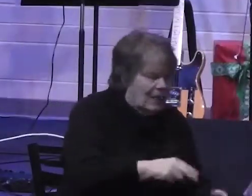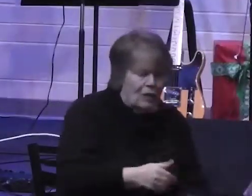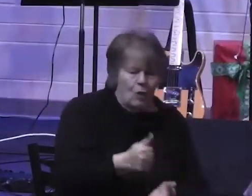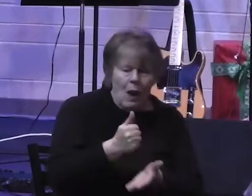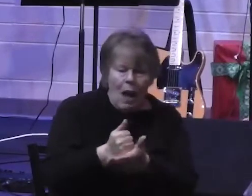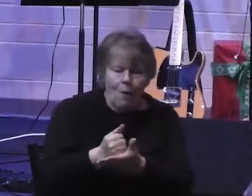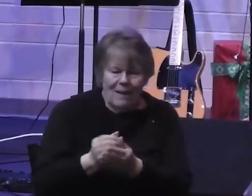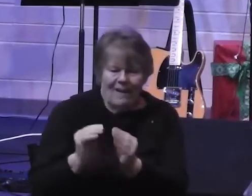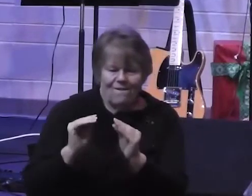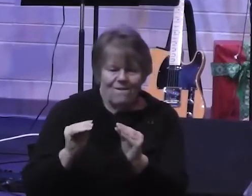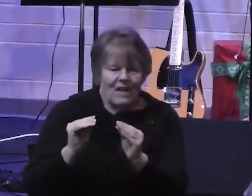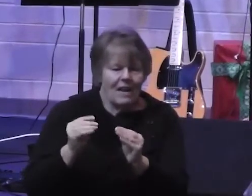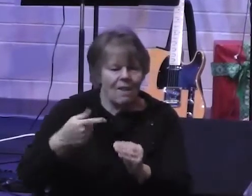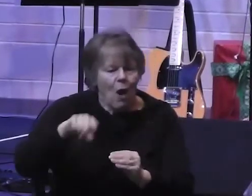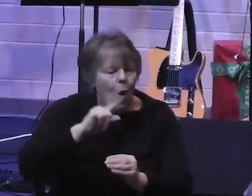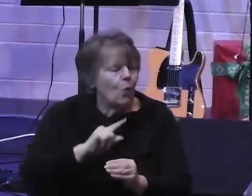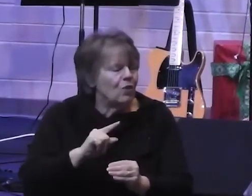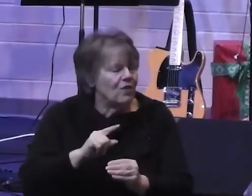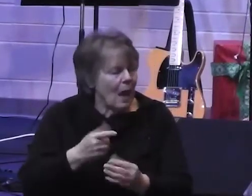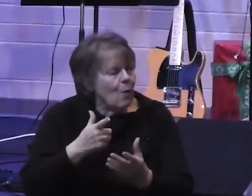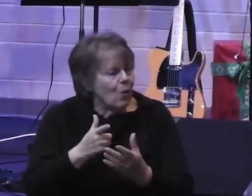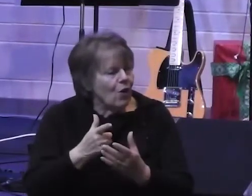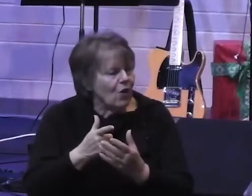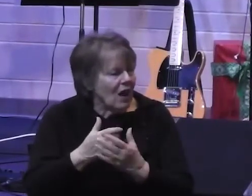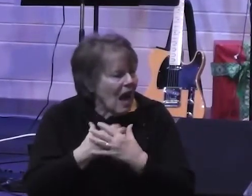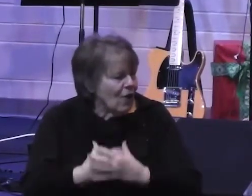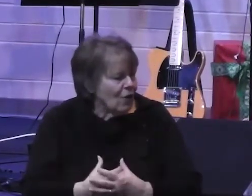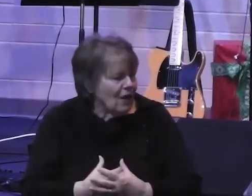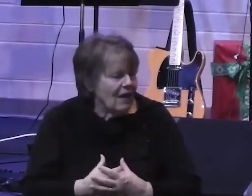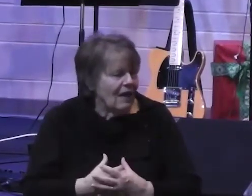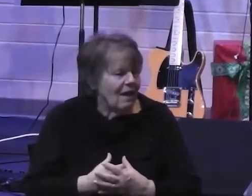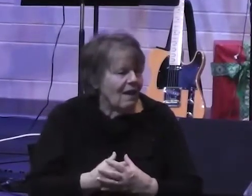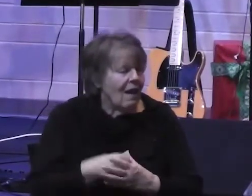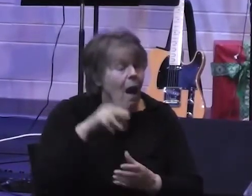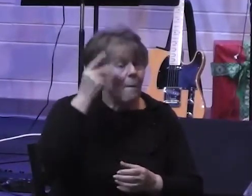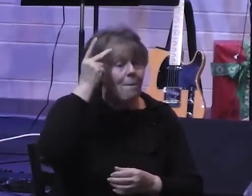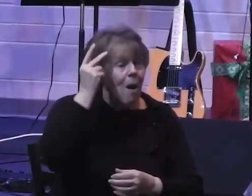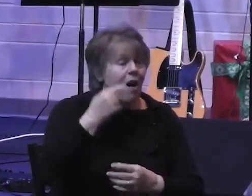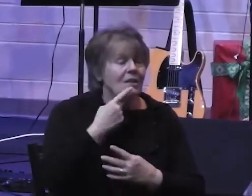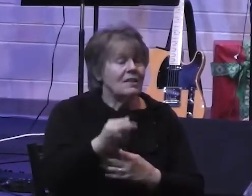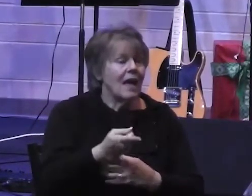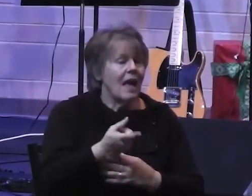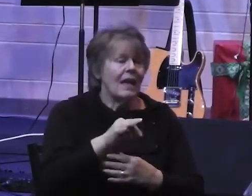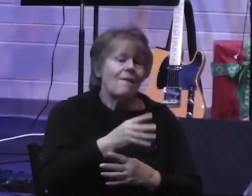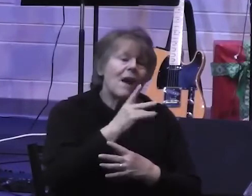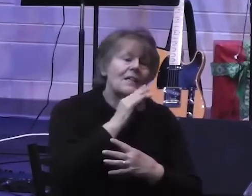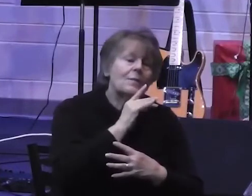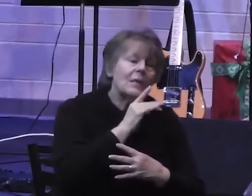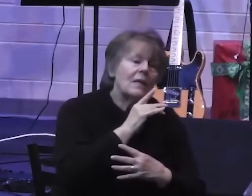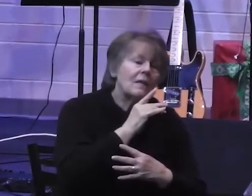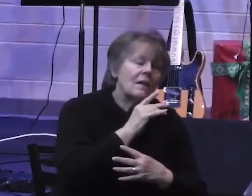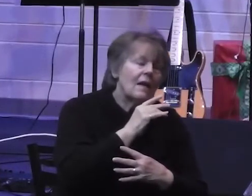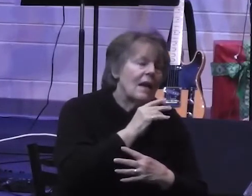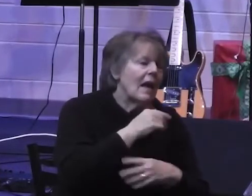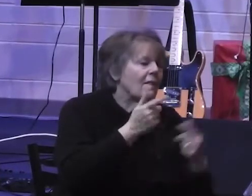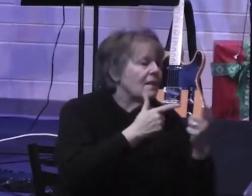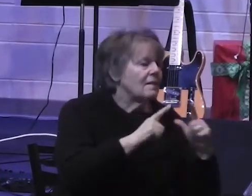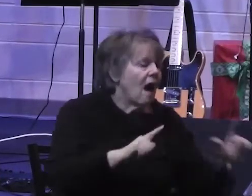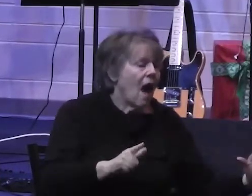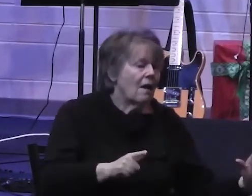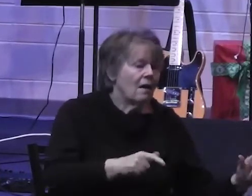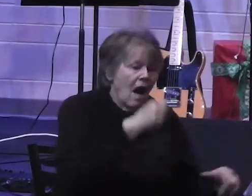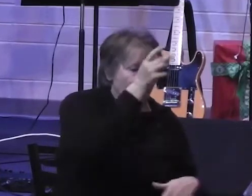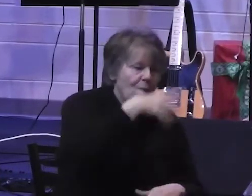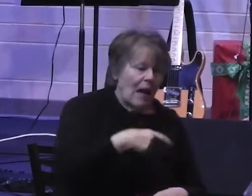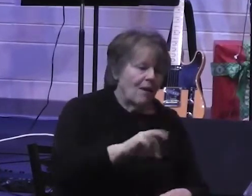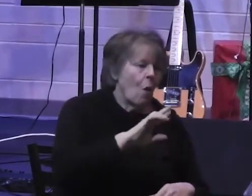Paul said that I think speaks directly to Jesus' answer. Paul said, if I speak in the tongues of men or of angels, this is a bit of